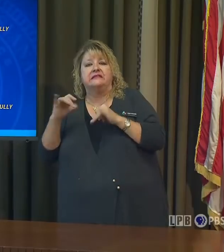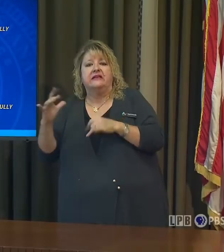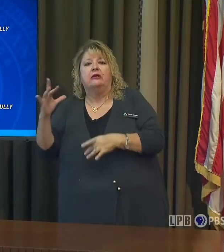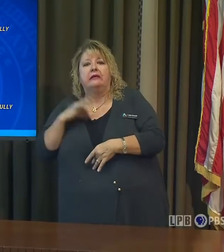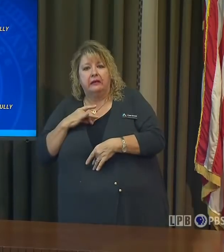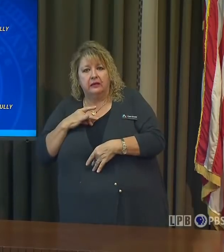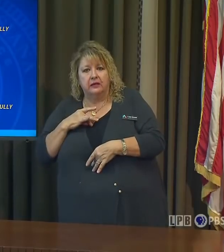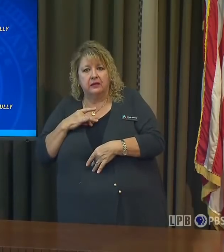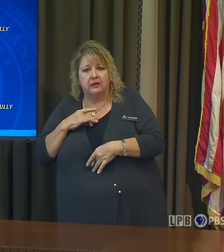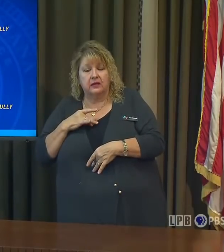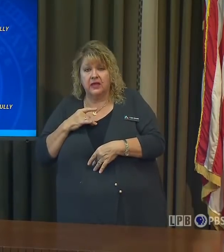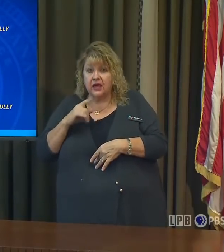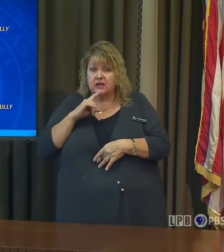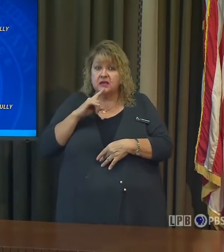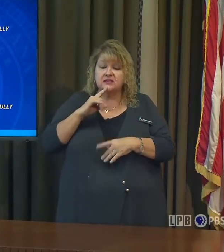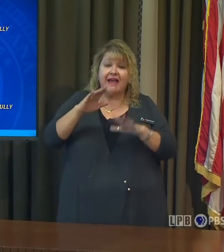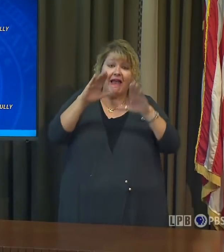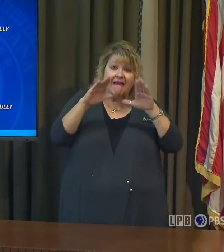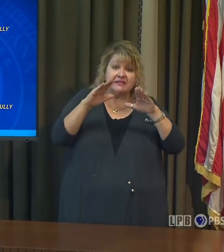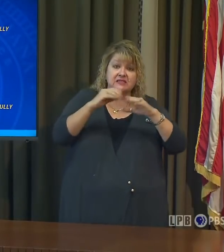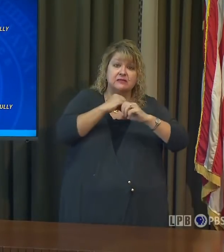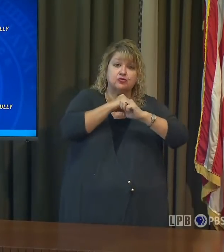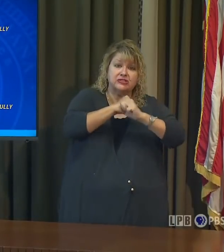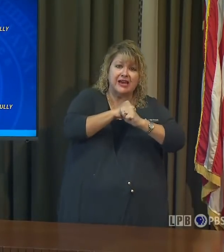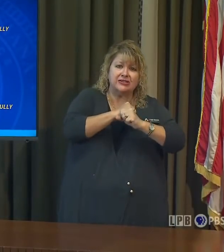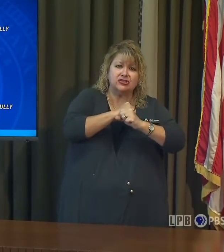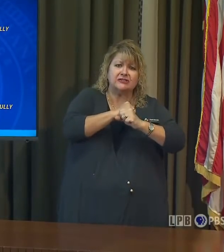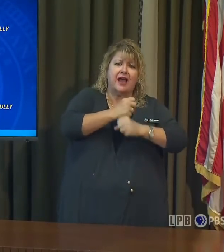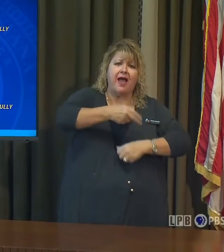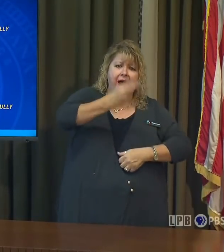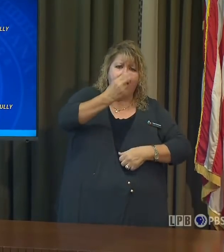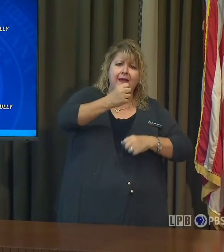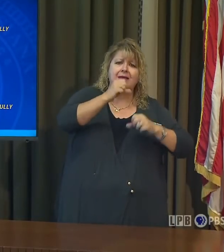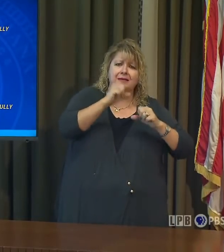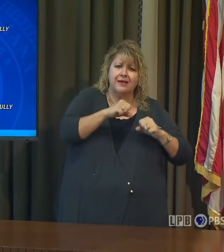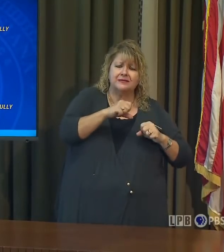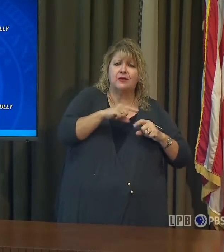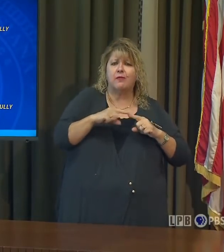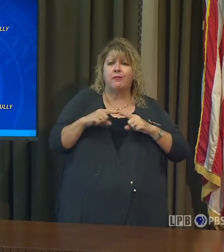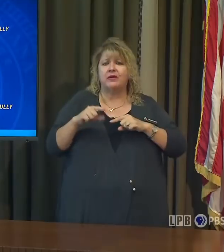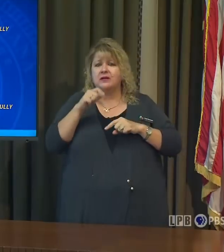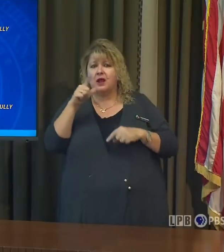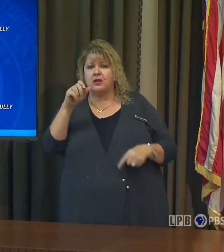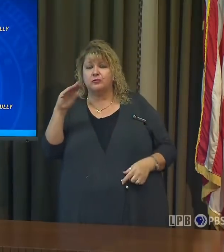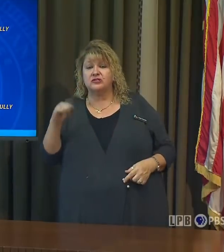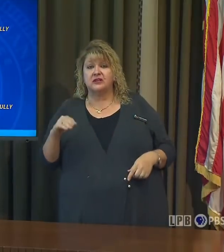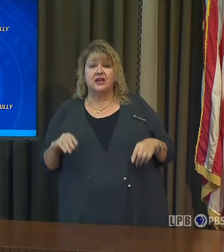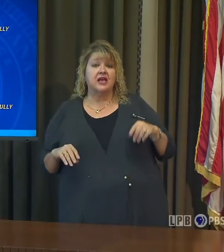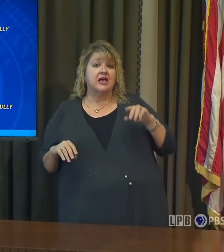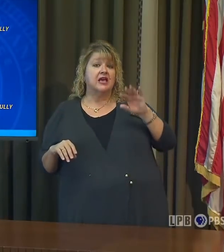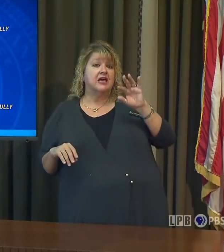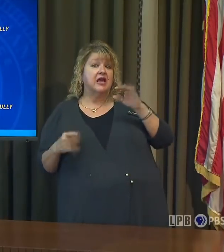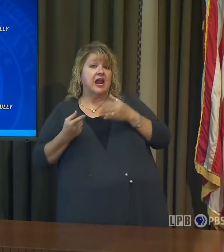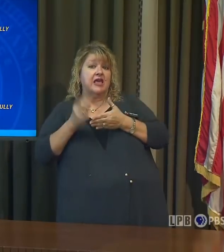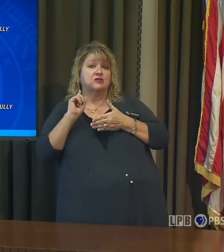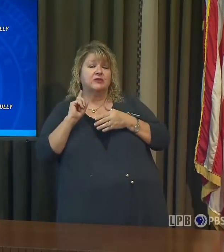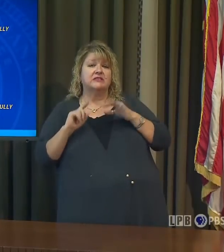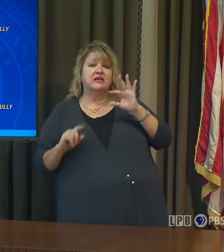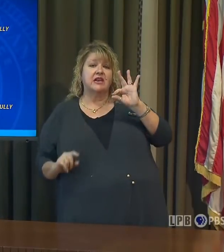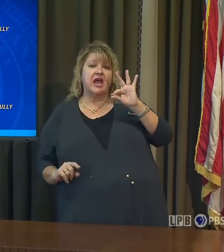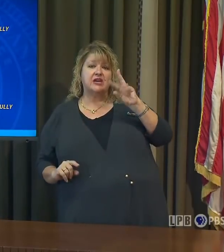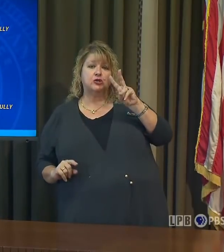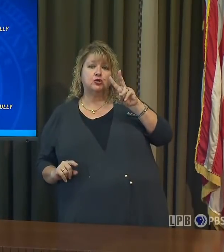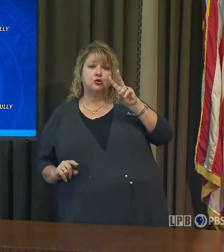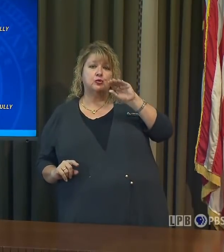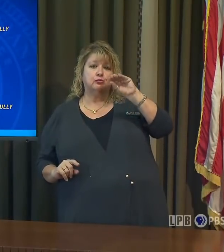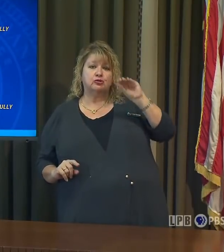not absolute. Of all the cases that were reported to the Department of Health last week, 92.7% were in people who were not